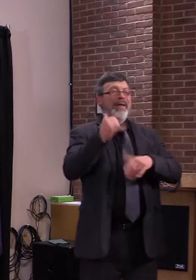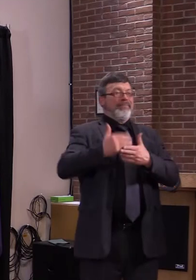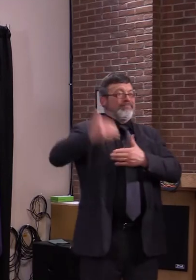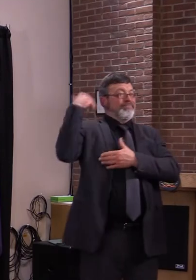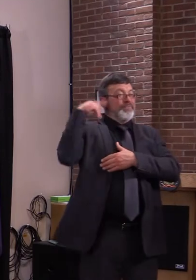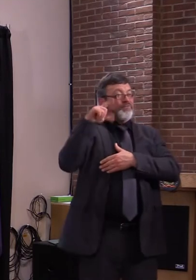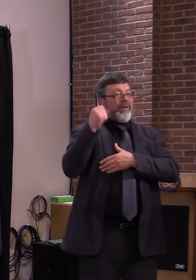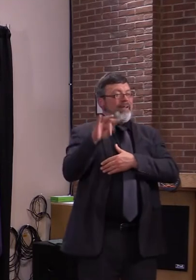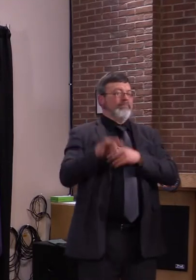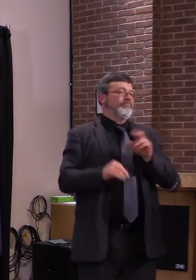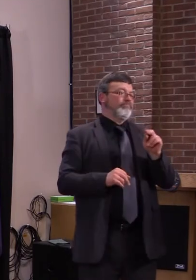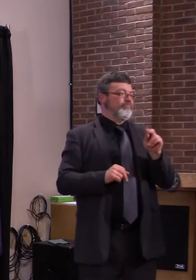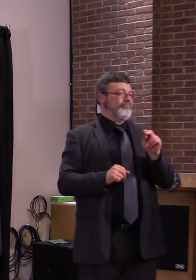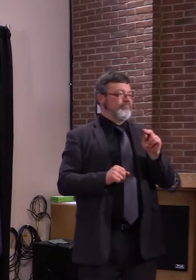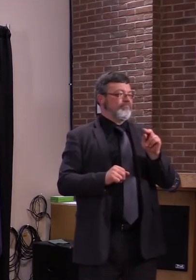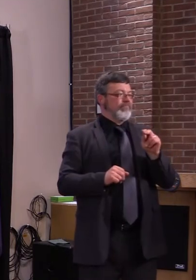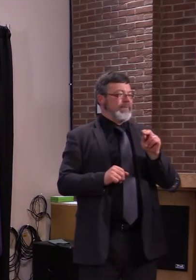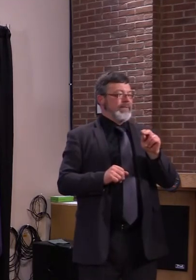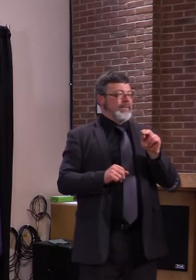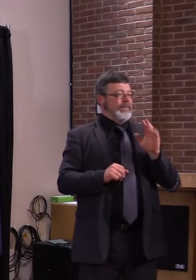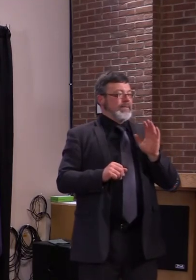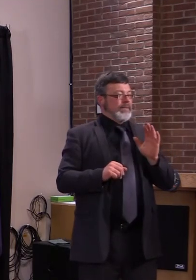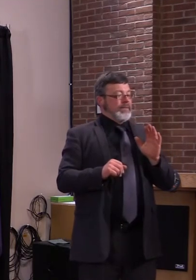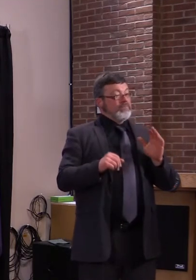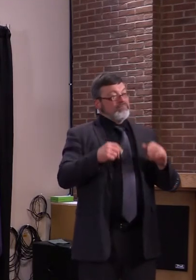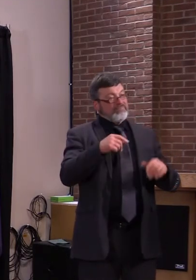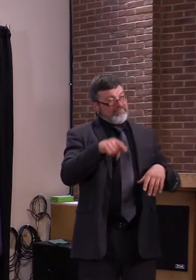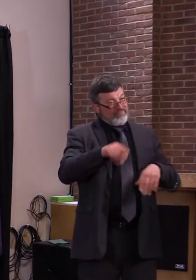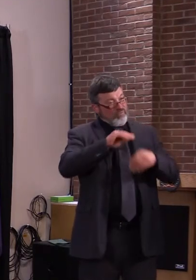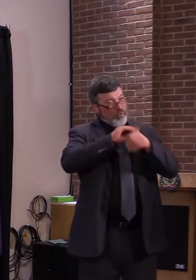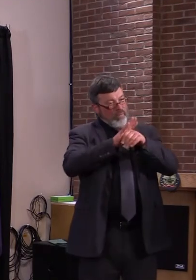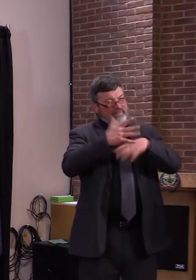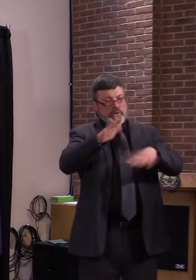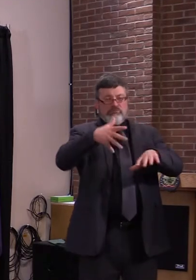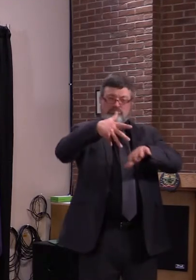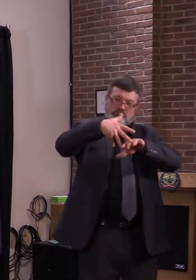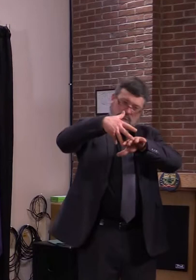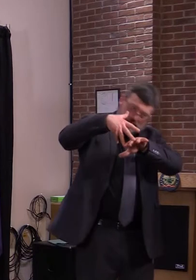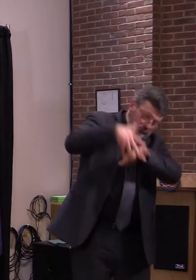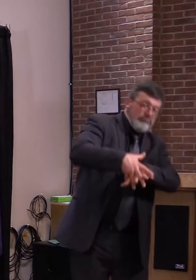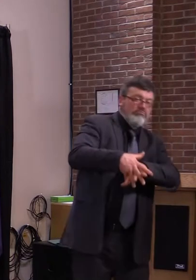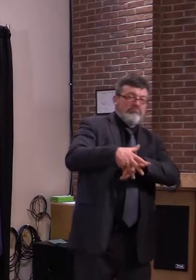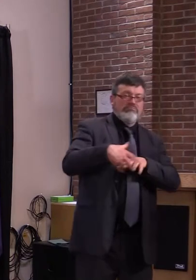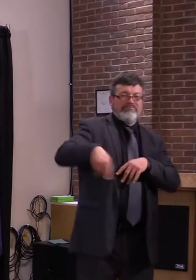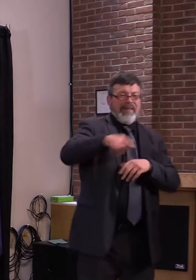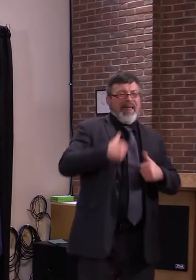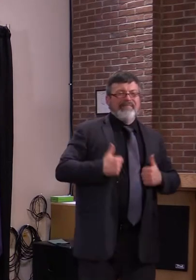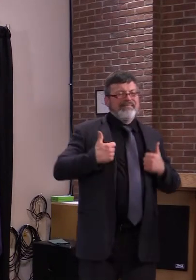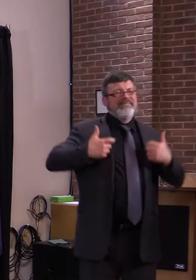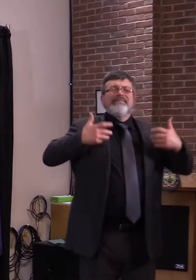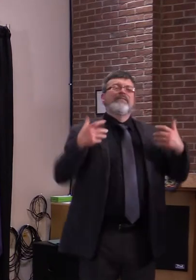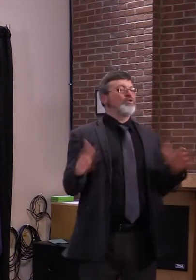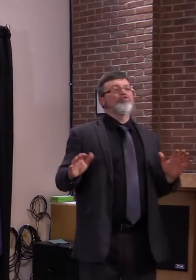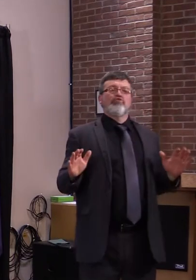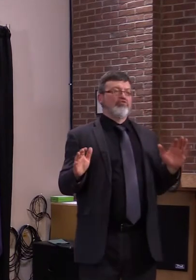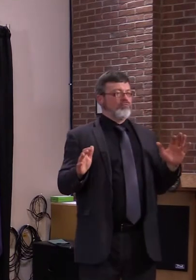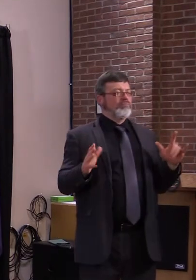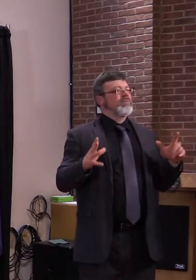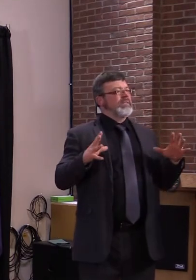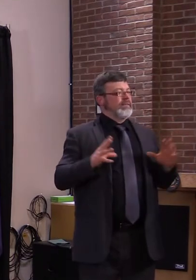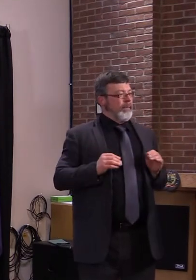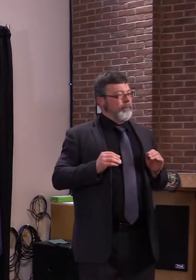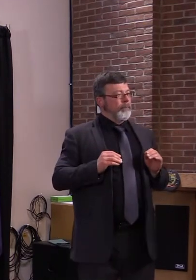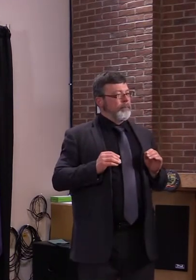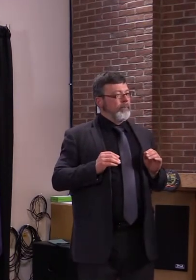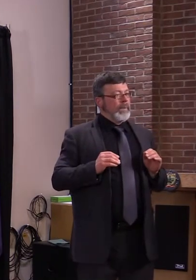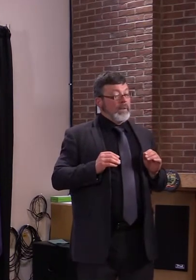we coexist with the virus in a very new way, in a very plausible way. And it becomes like other respiratory viruses